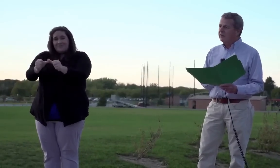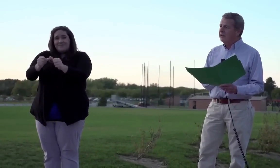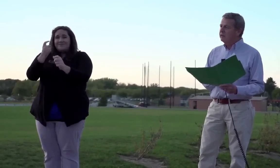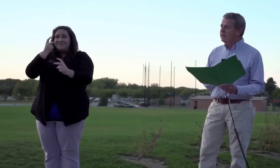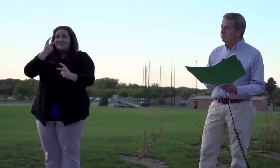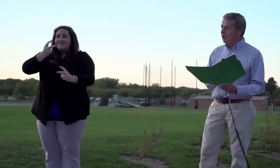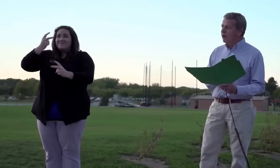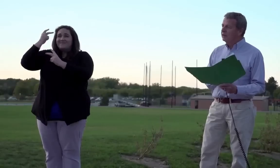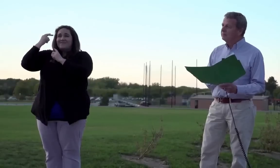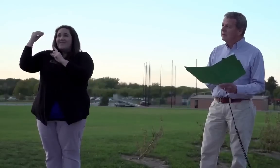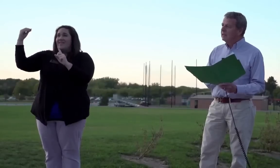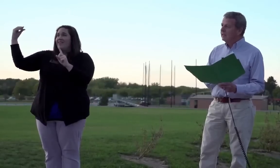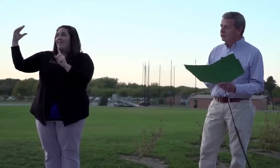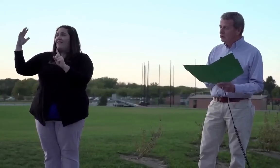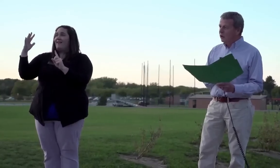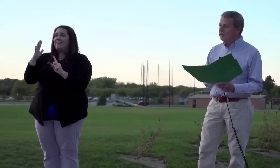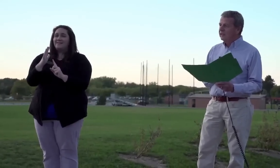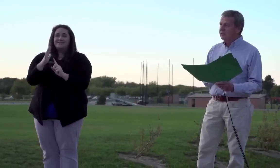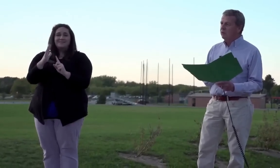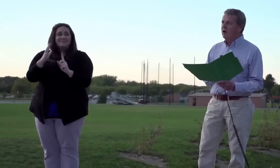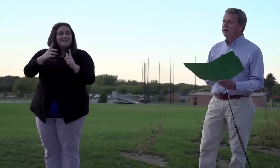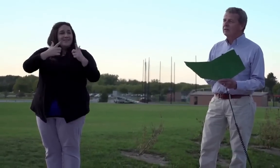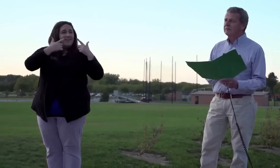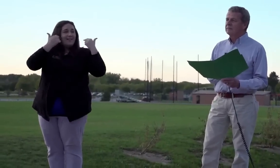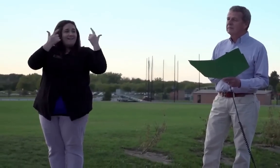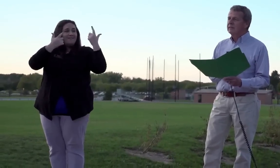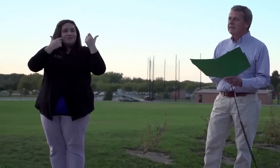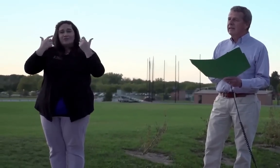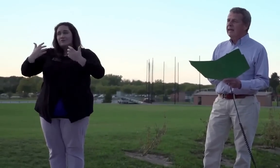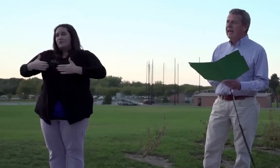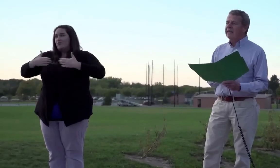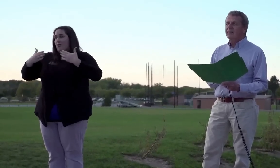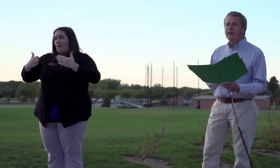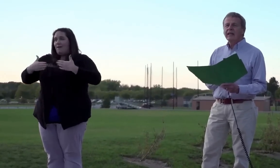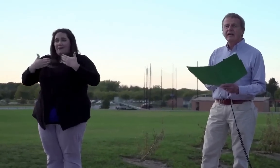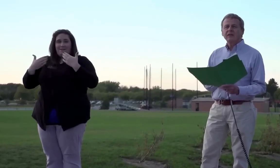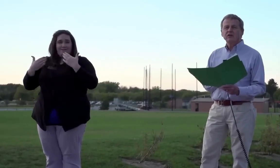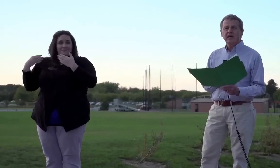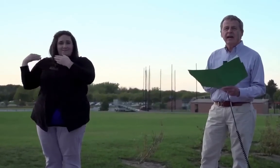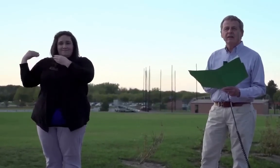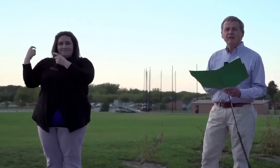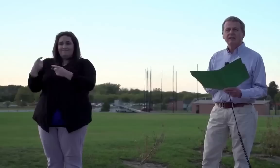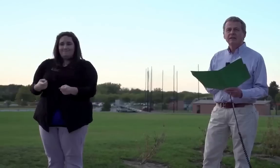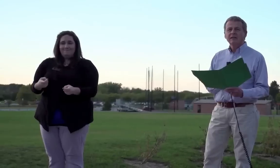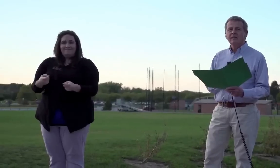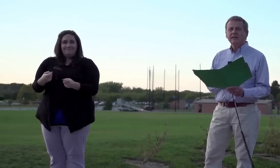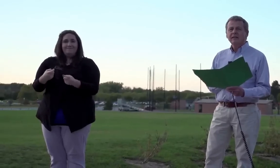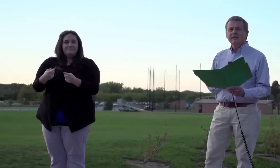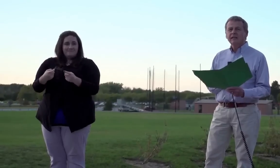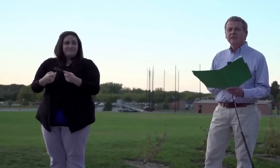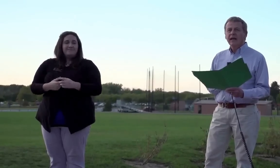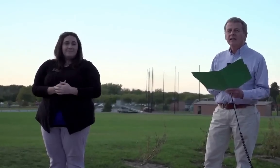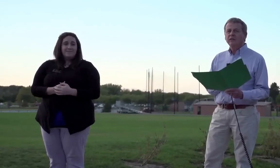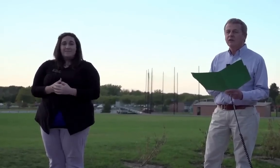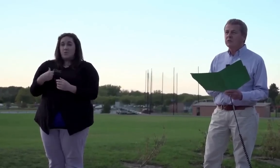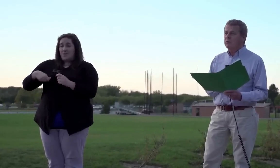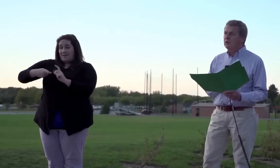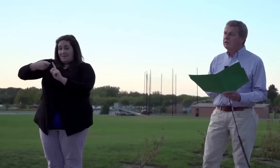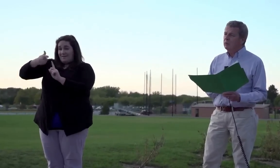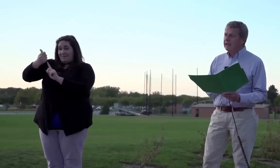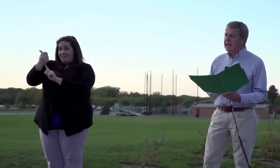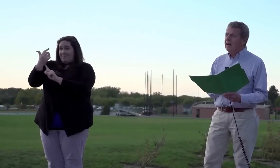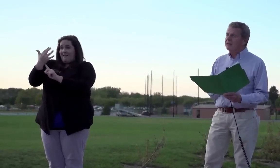brought and the joy that he brought. And in the lighting of each candle, to give thanks for the community we